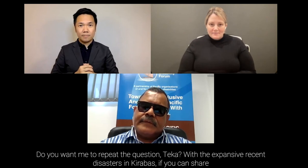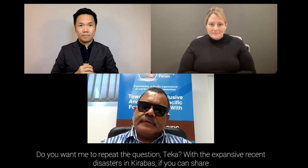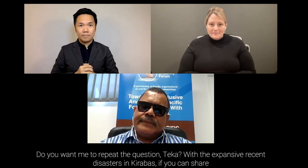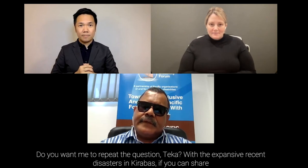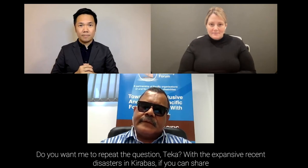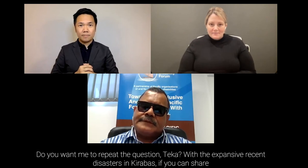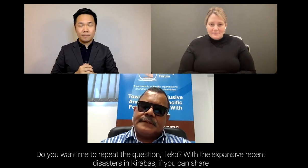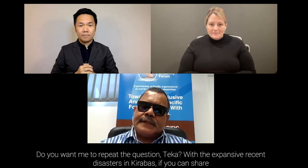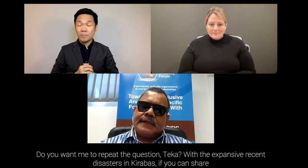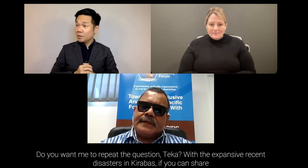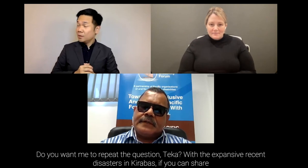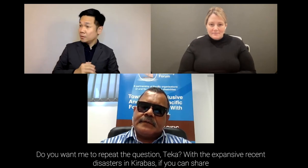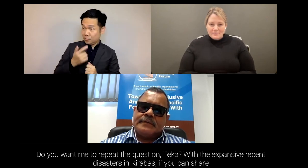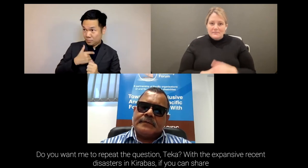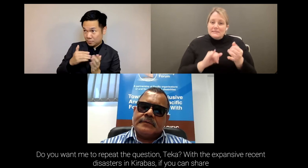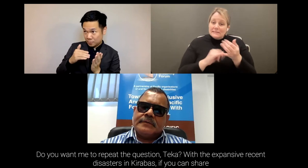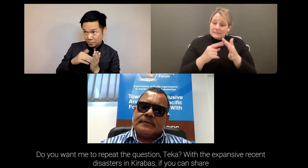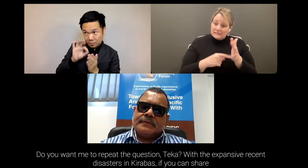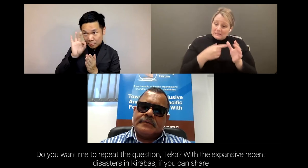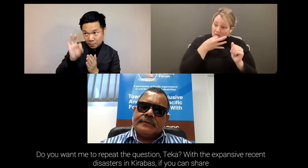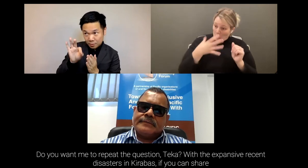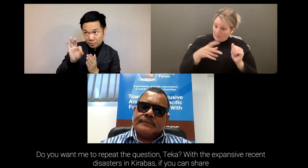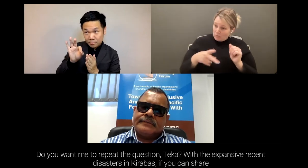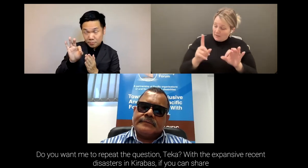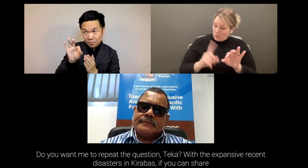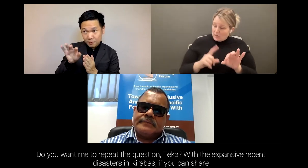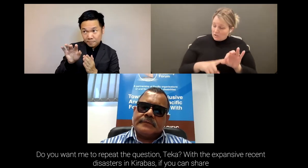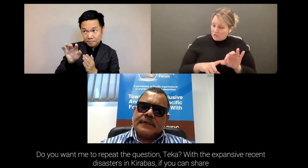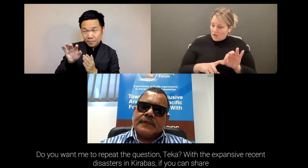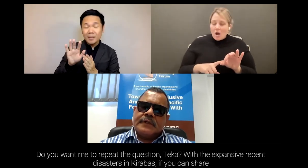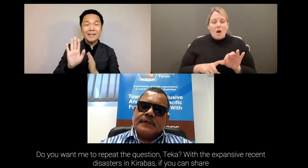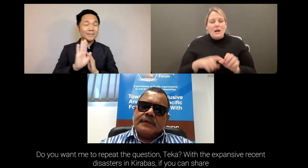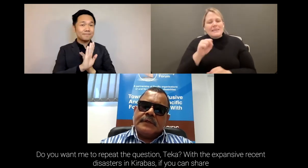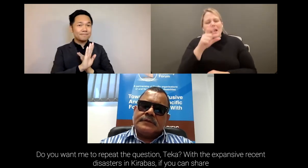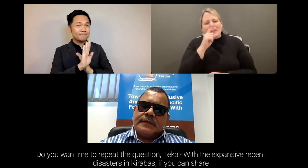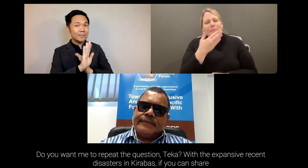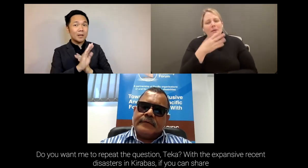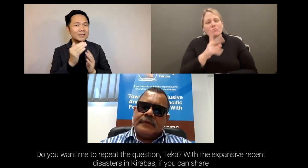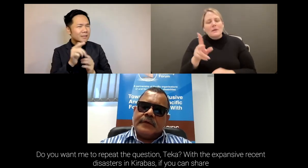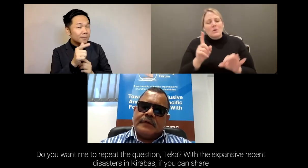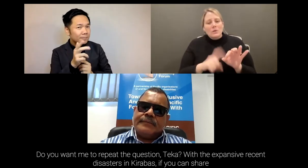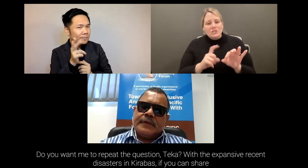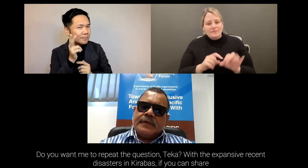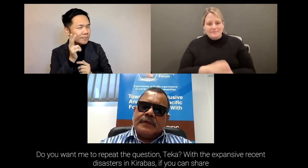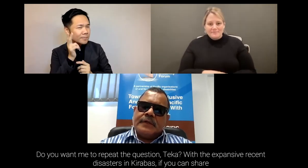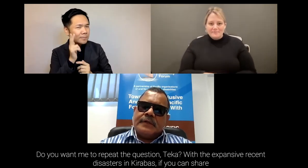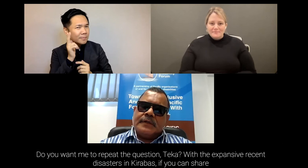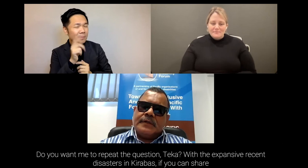do you want me to repeat the question, Teka? Sorry, yep. Can you repeat? Sorry. Yes, if you,